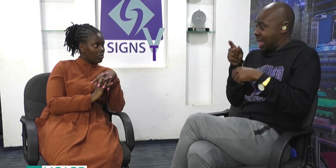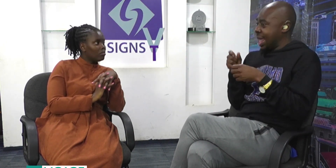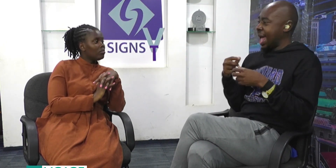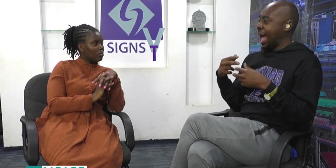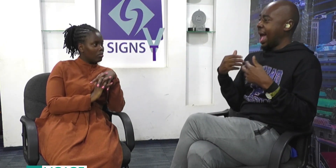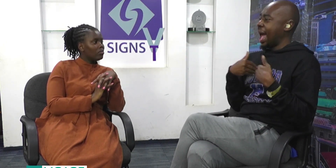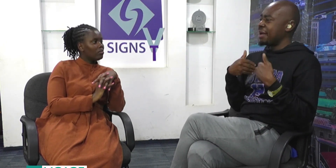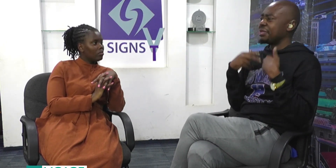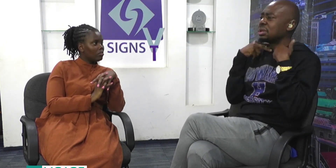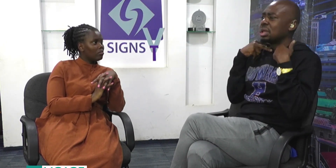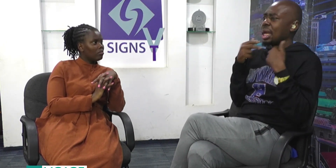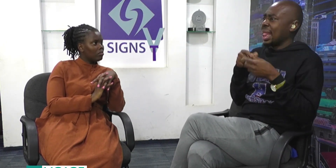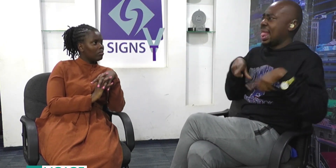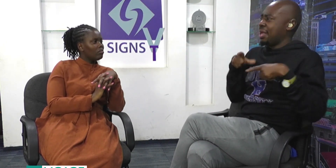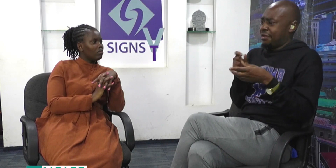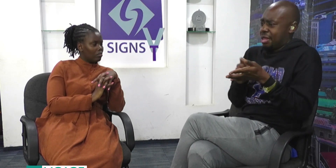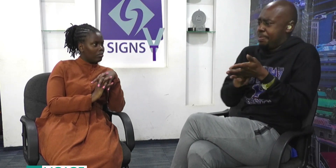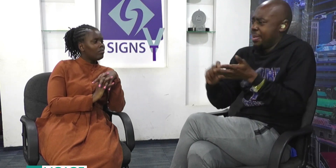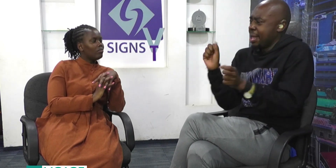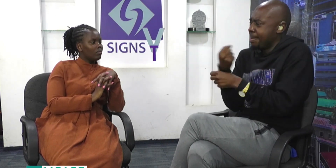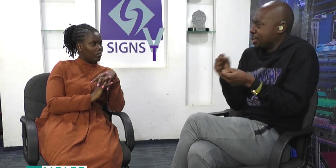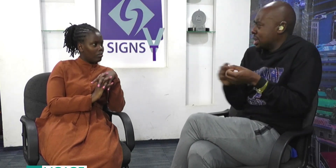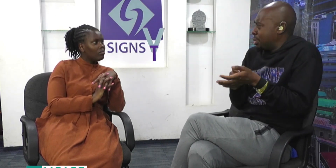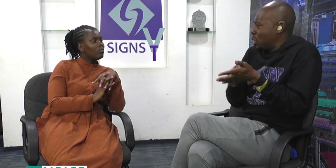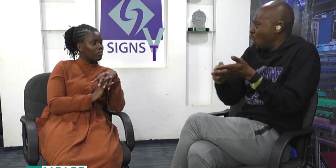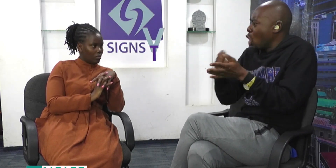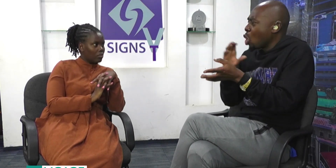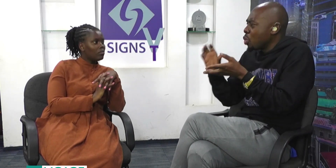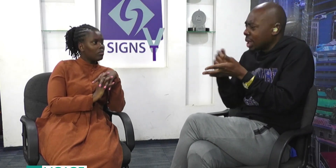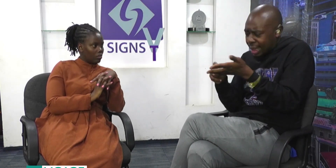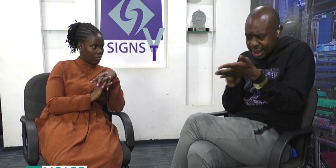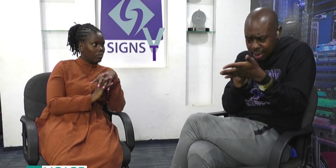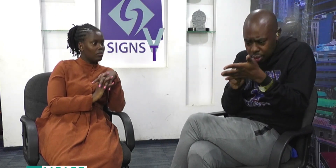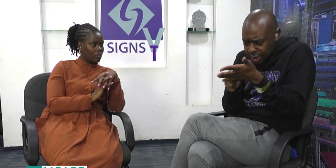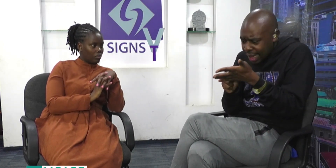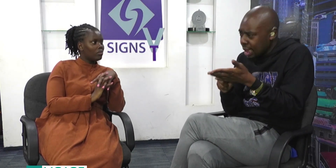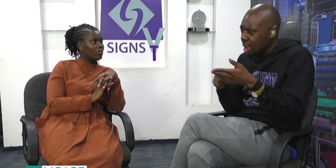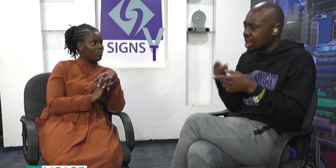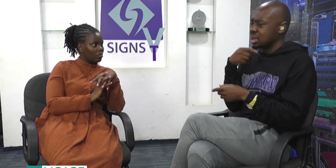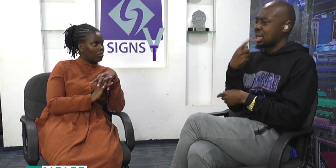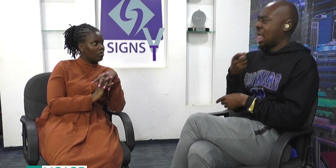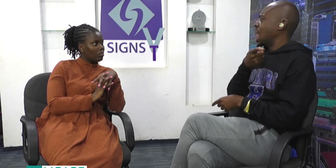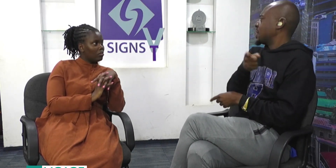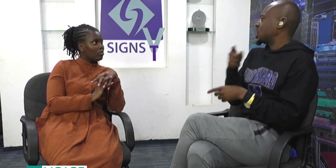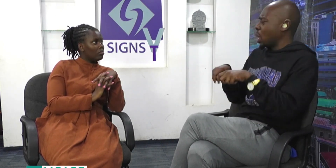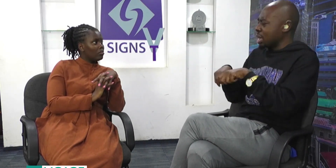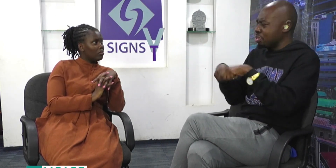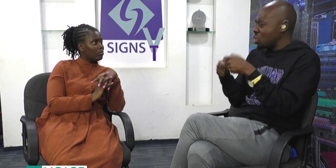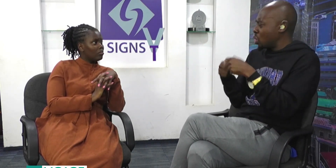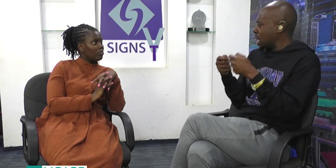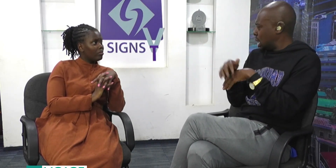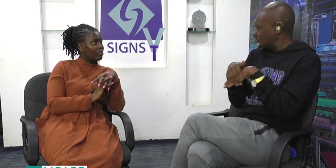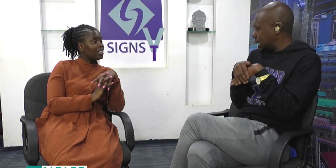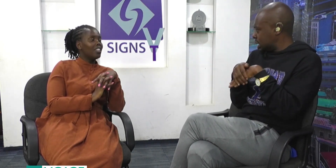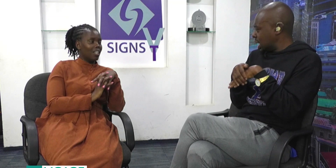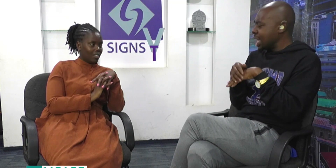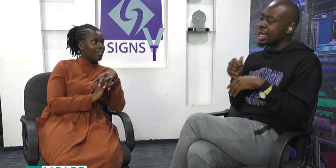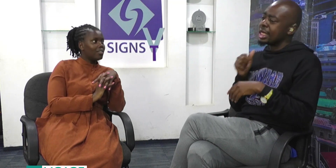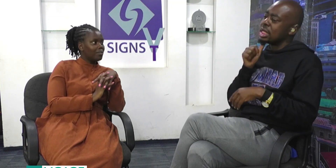some deaf children, most of them miss school. So when it comes to communication, they will just have to either write.